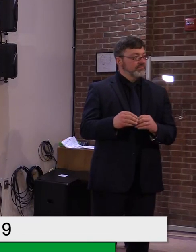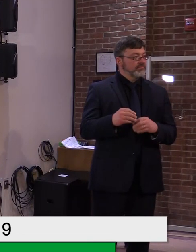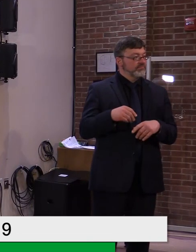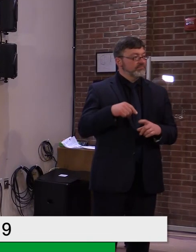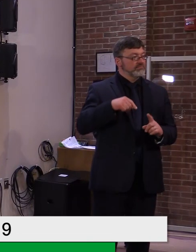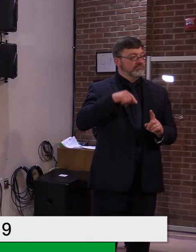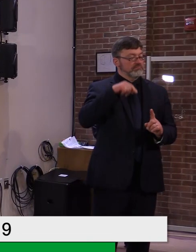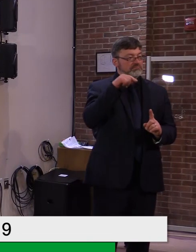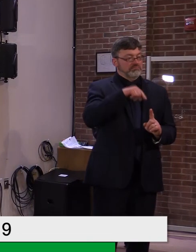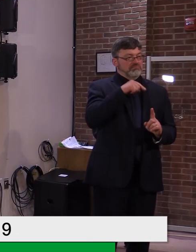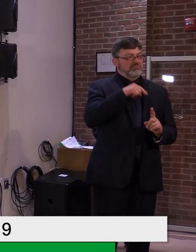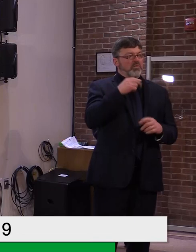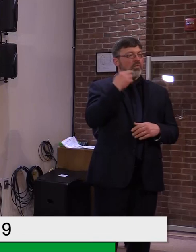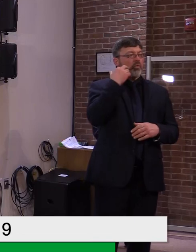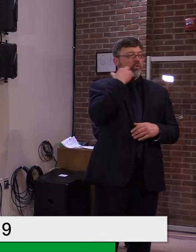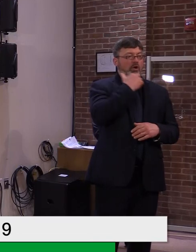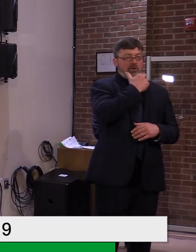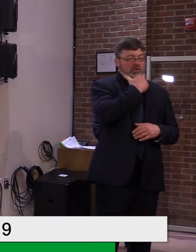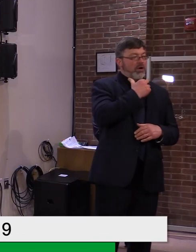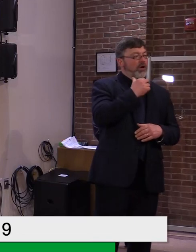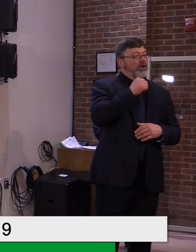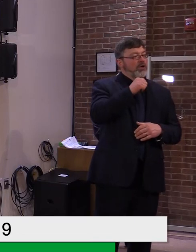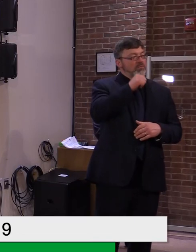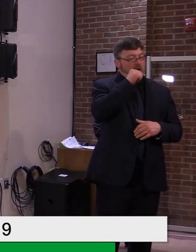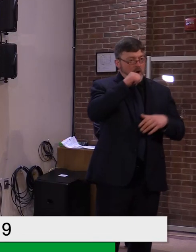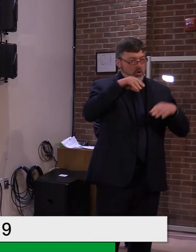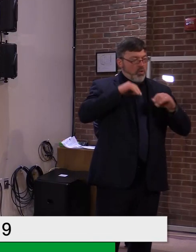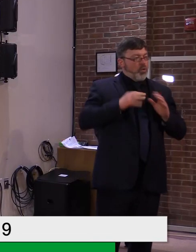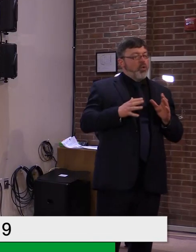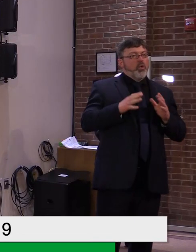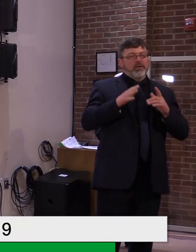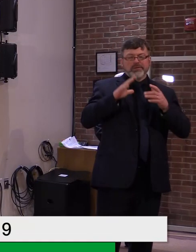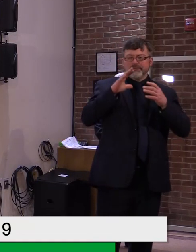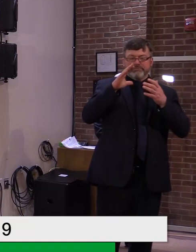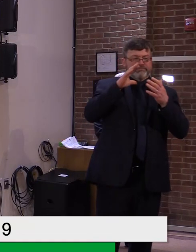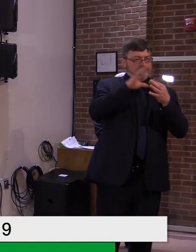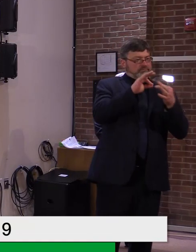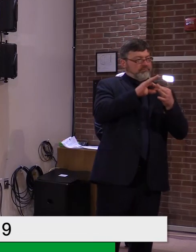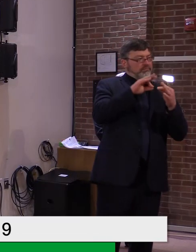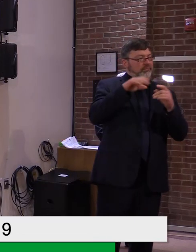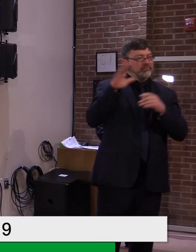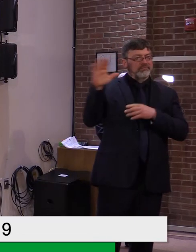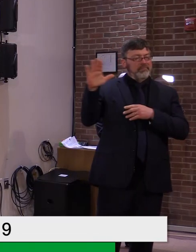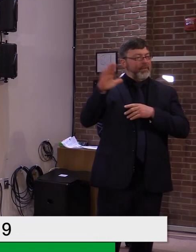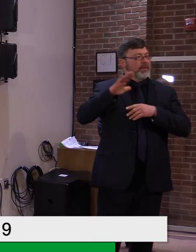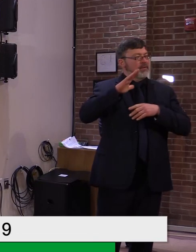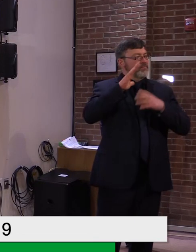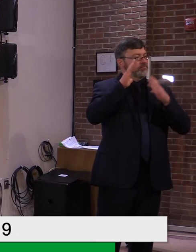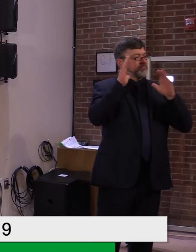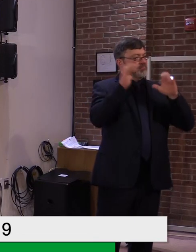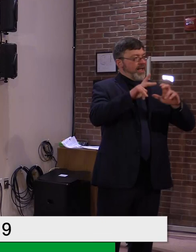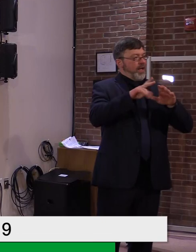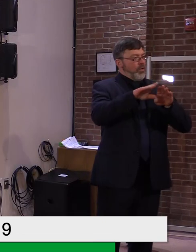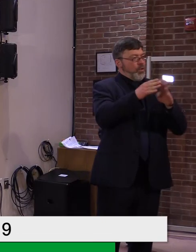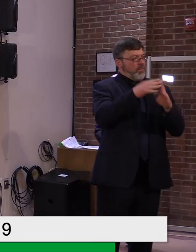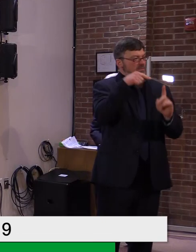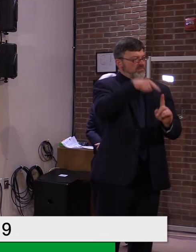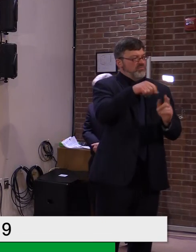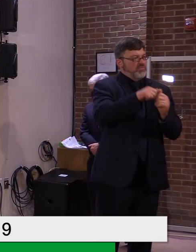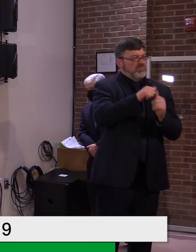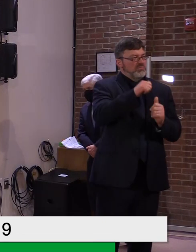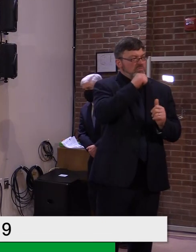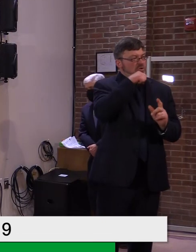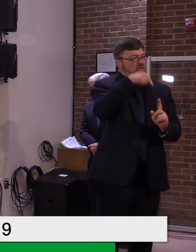that it's very difficult to get people to return to work or even begin work because of